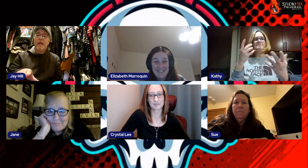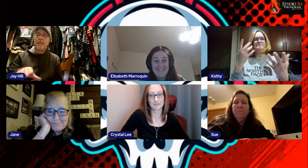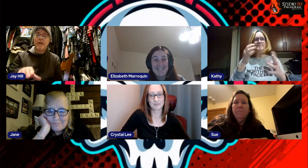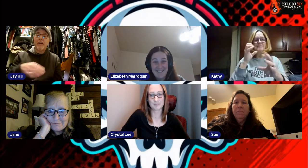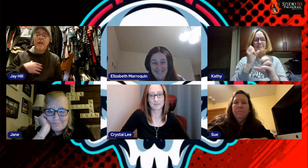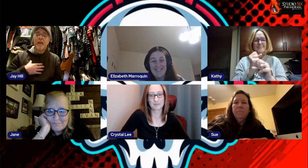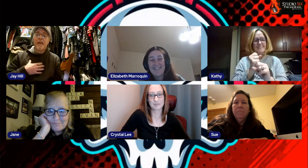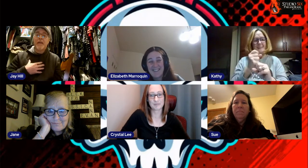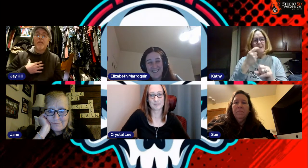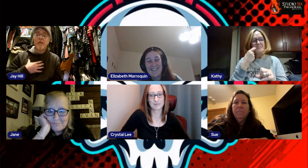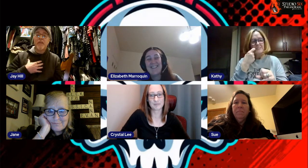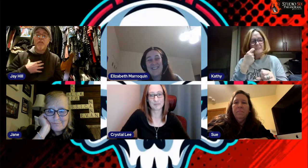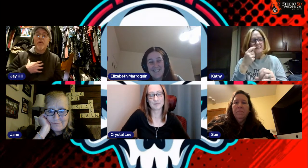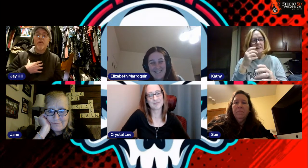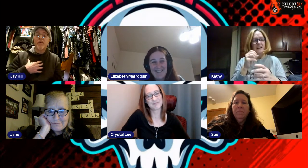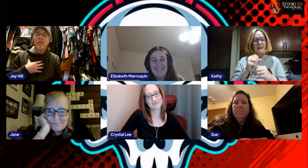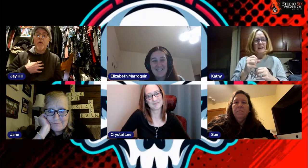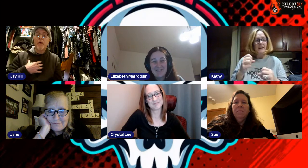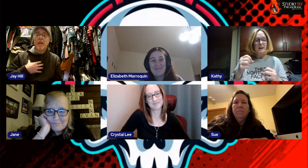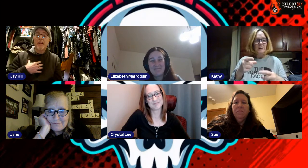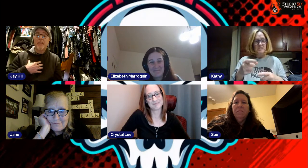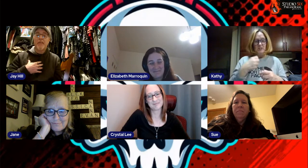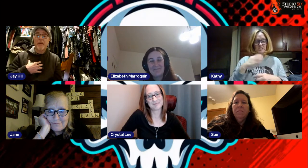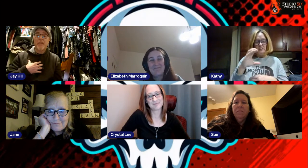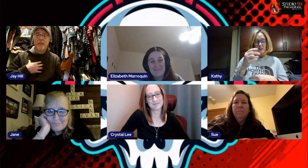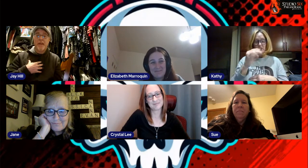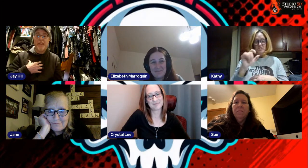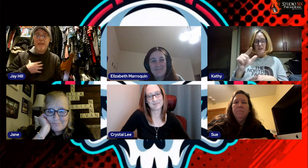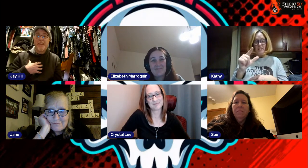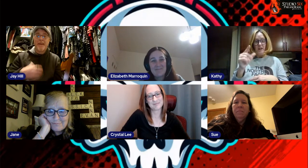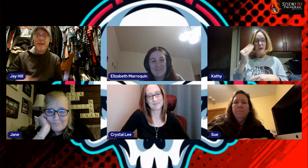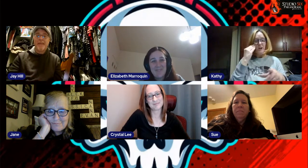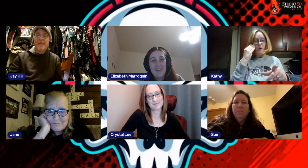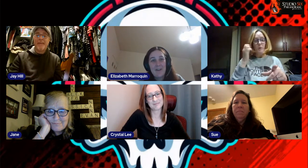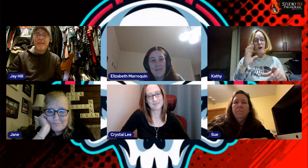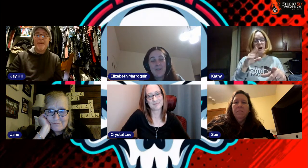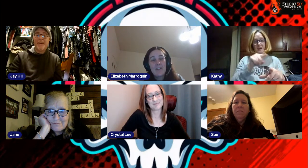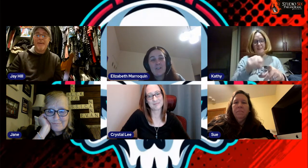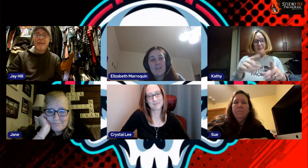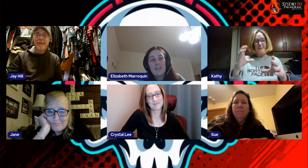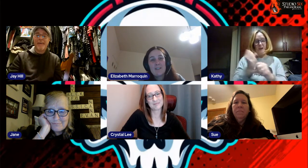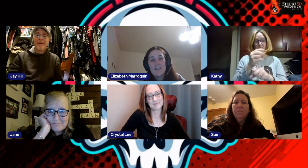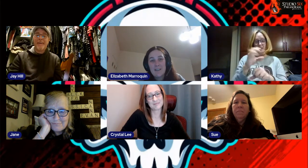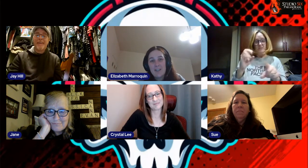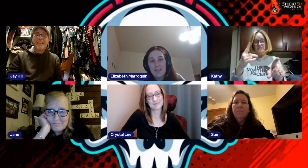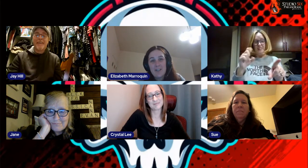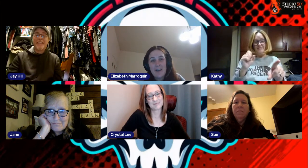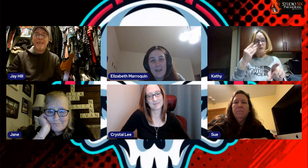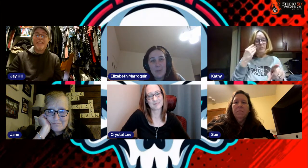Yes. And it's like it gives me chills knowing that she's gifted. Yeah.